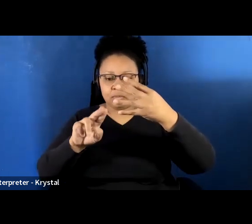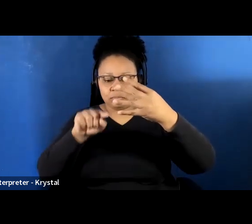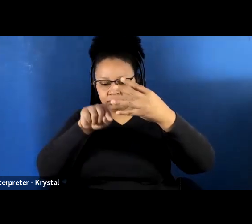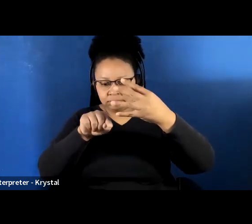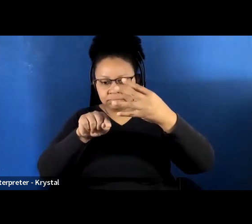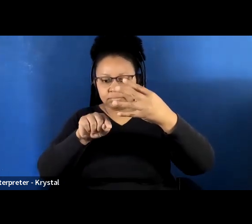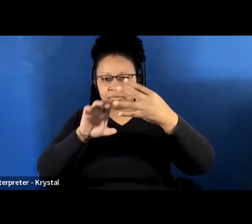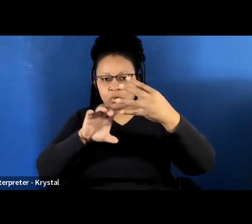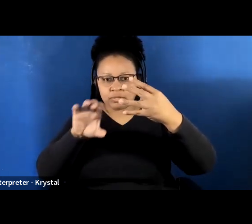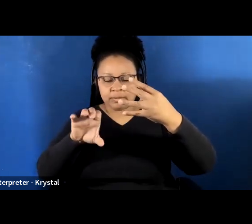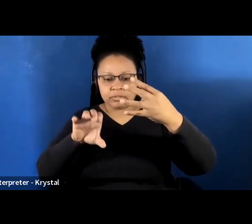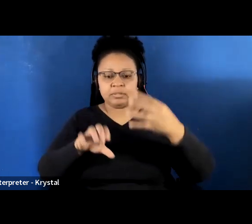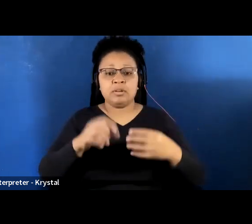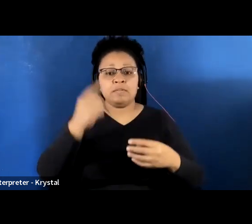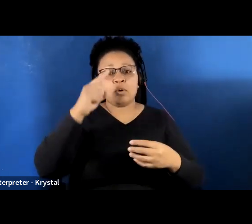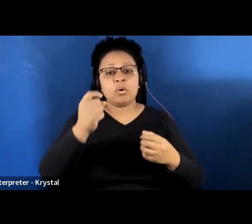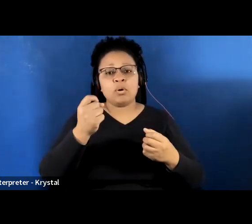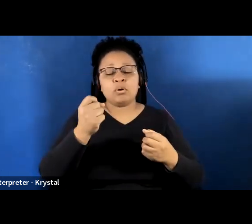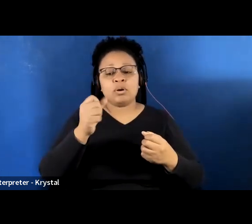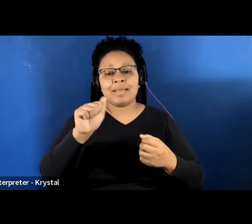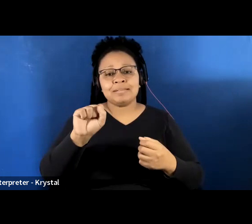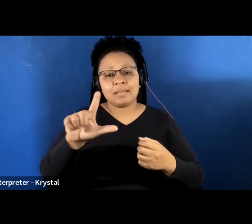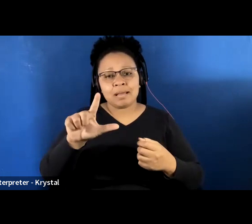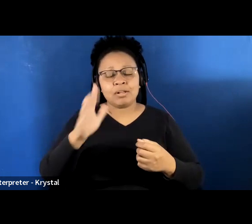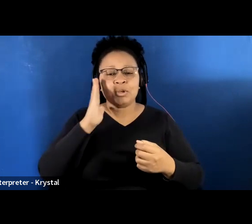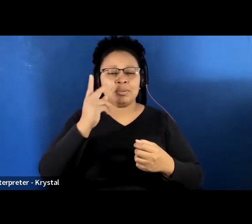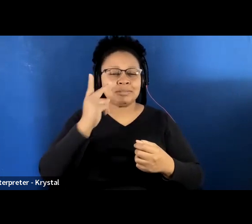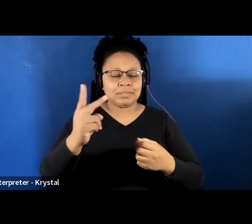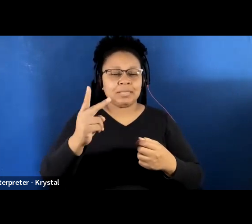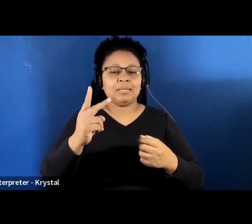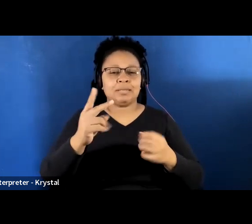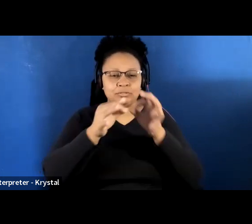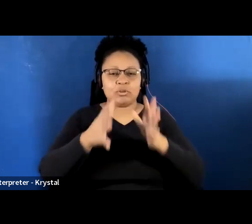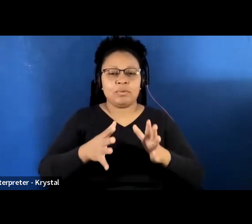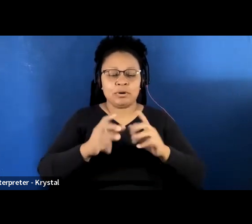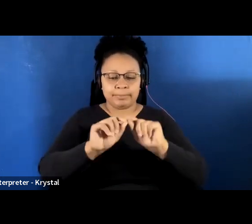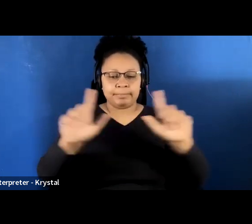find the interpreter on the screen. If you would like to change the size of the screen,